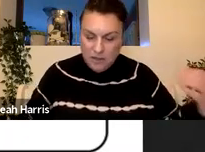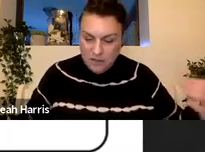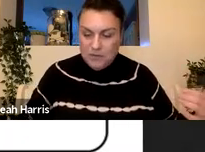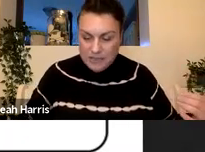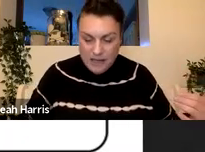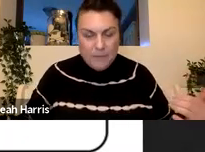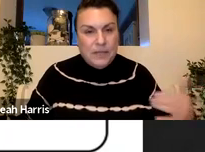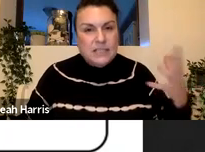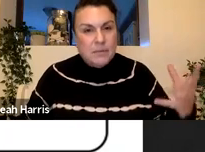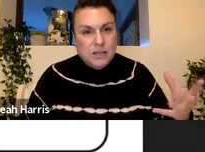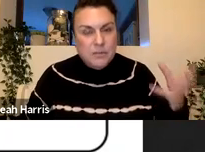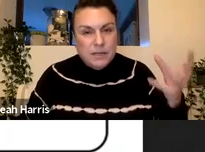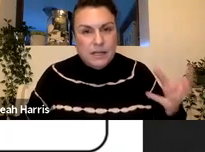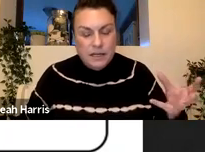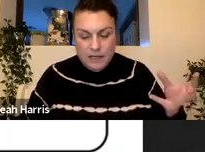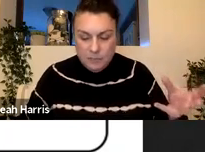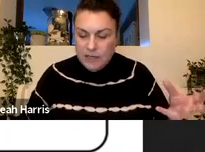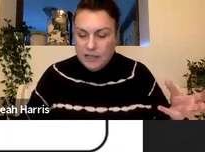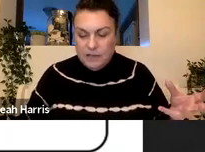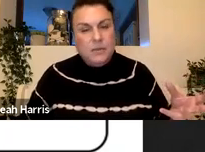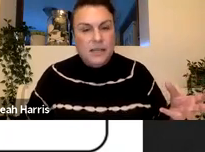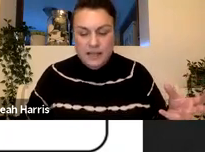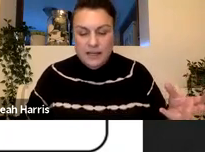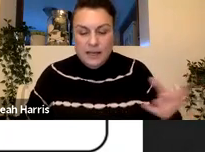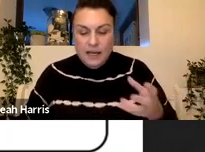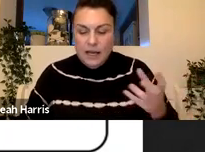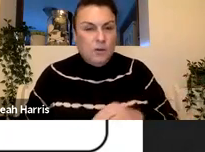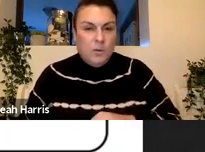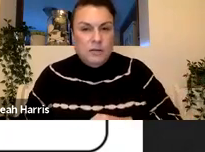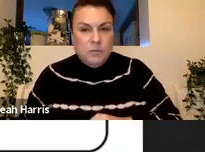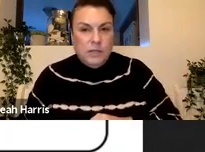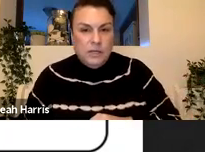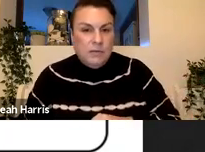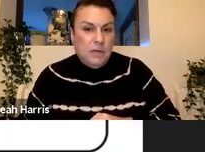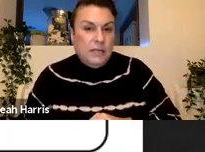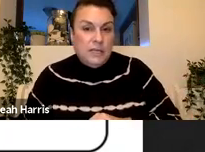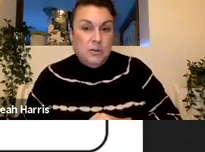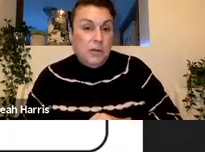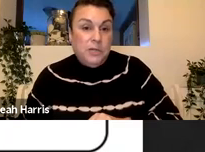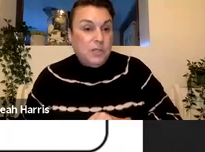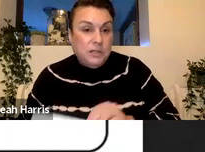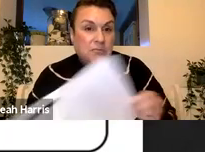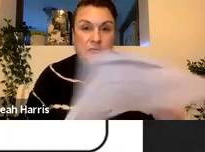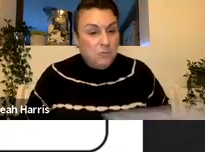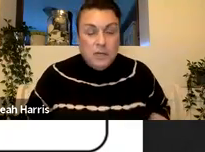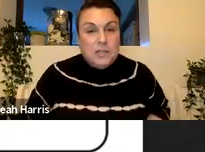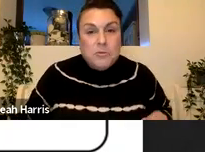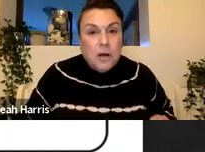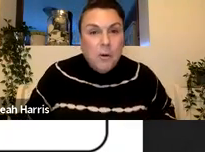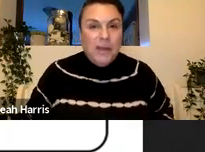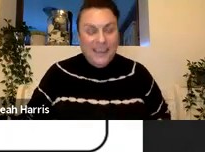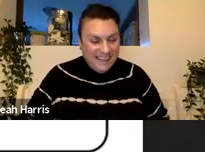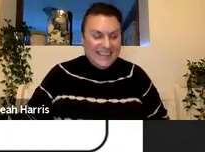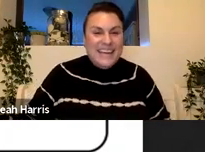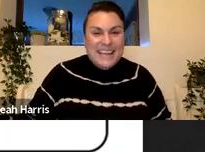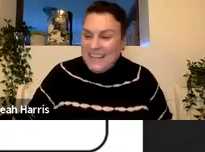people all of the time and this i'm talking about the 988 planning committee and no one really they were like that's a great question we don't